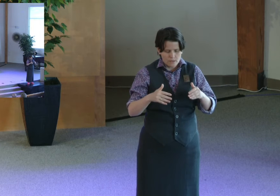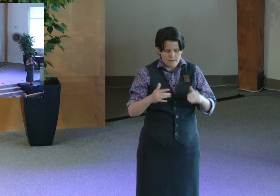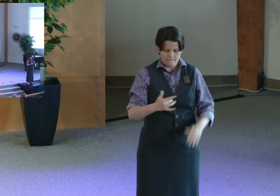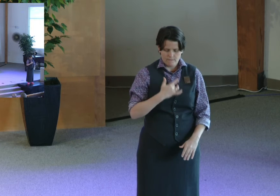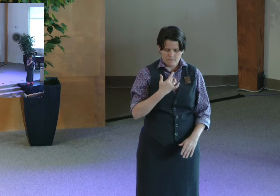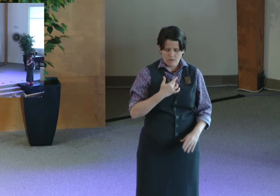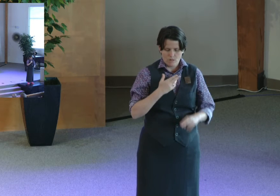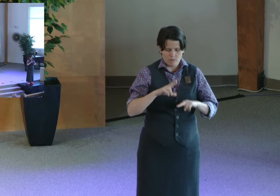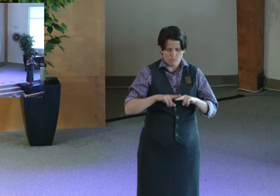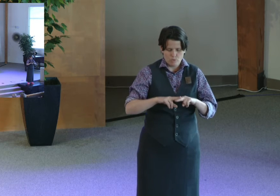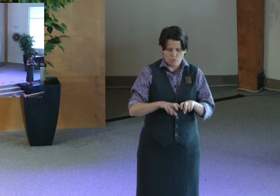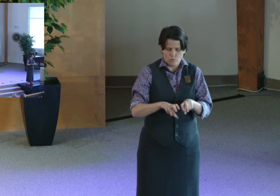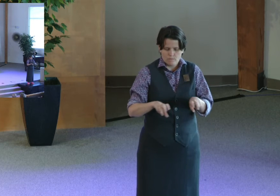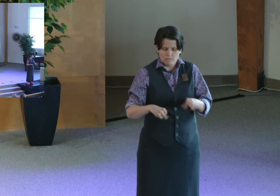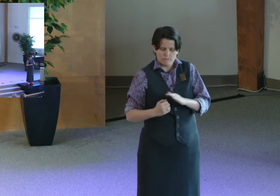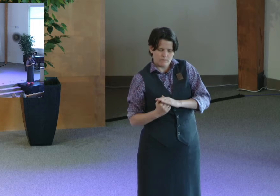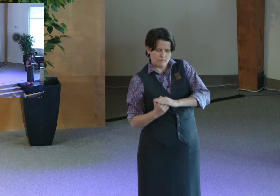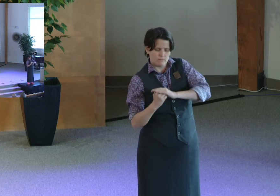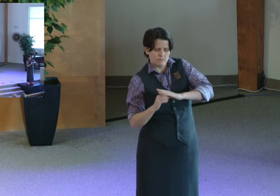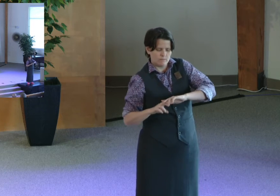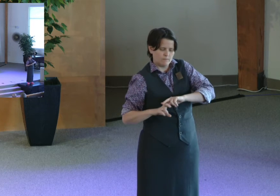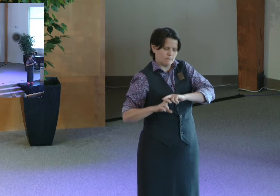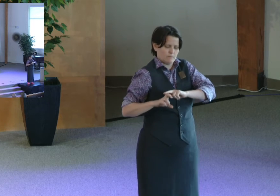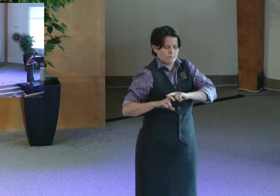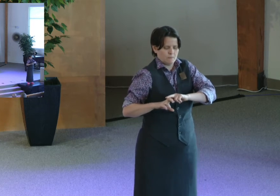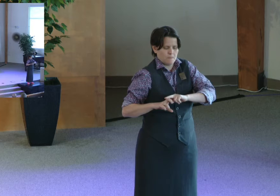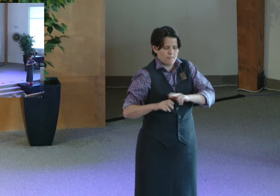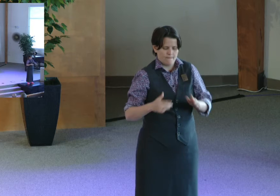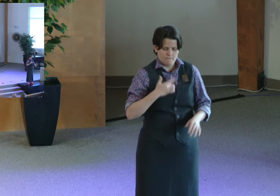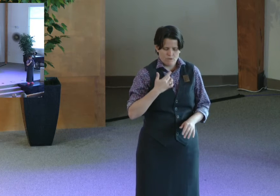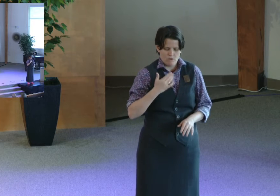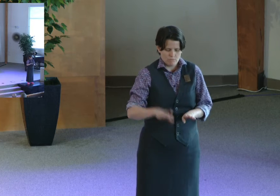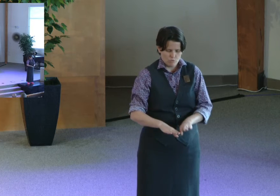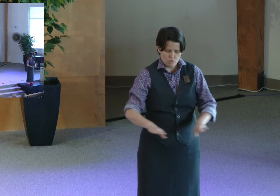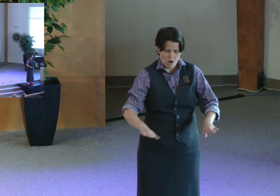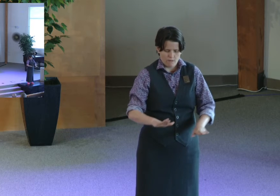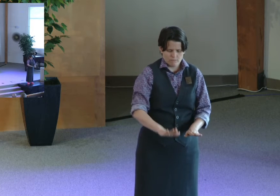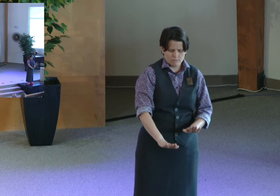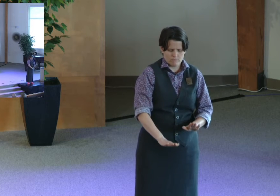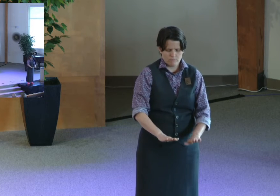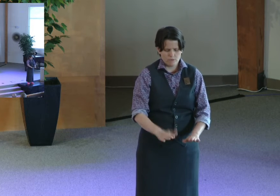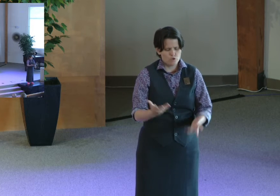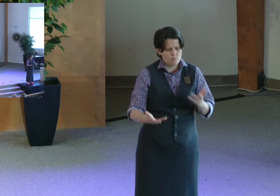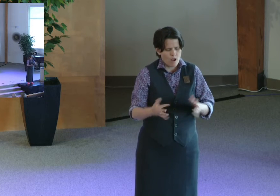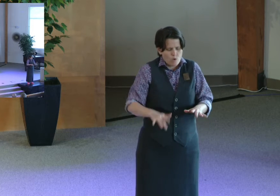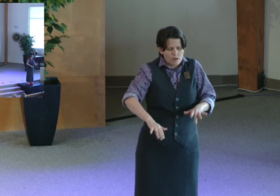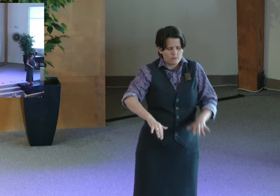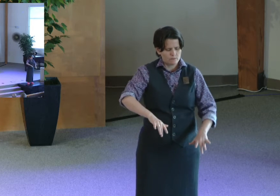Feel your feet on the ground. You may want to wiggle, stretch, open your